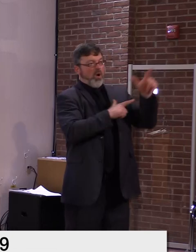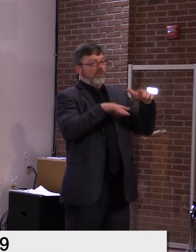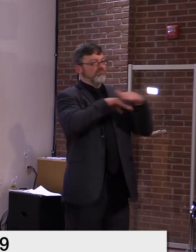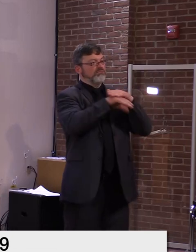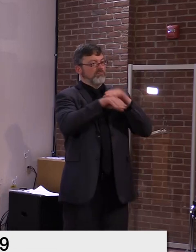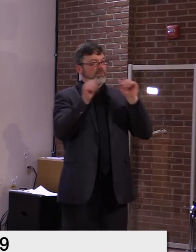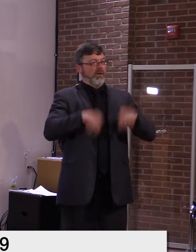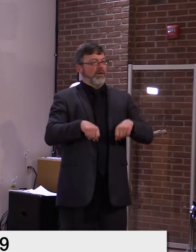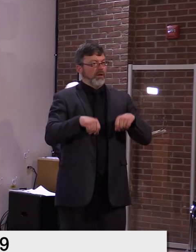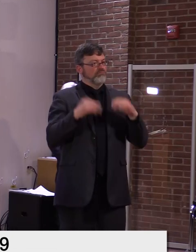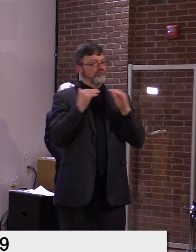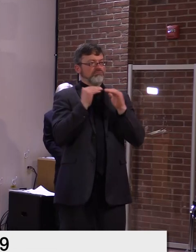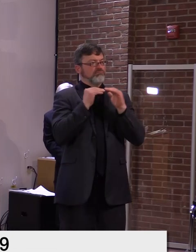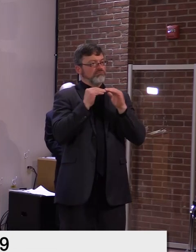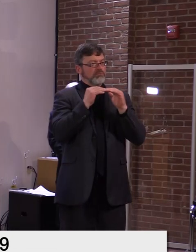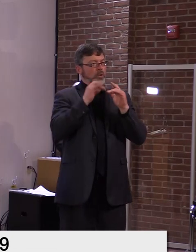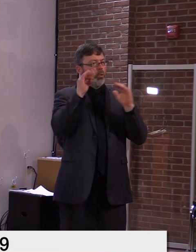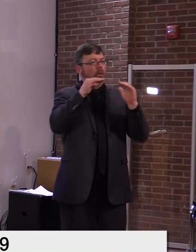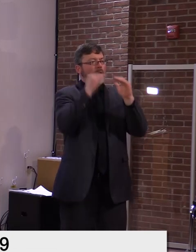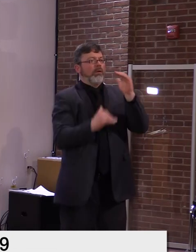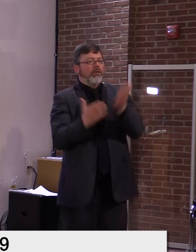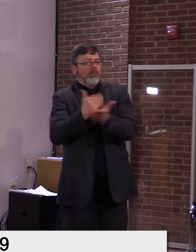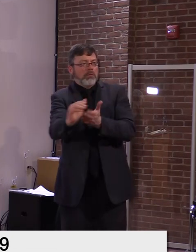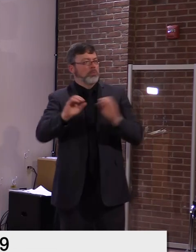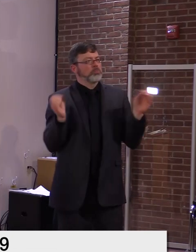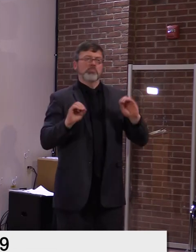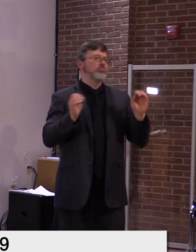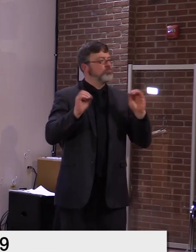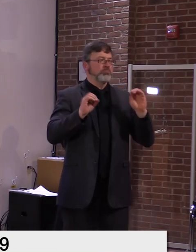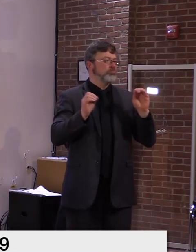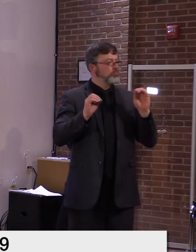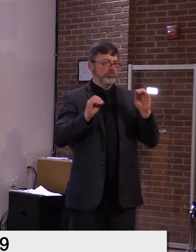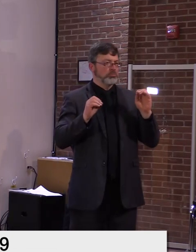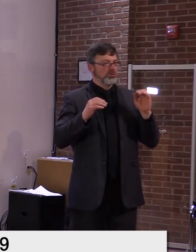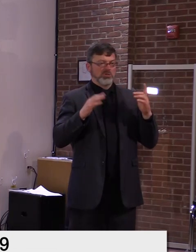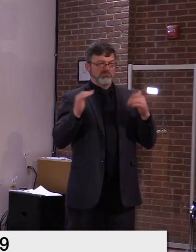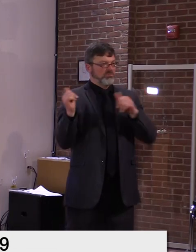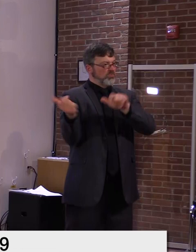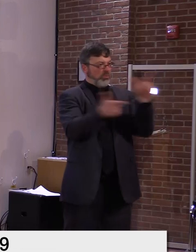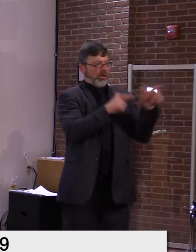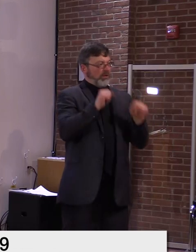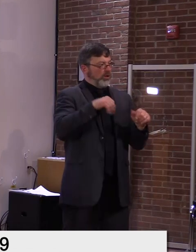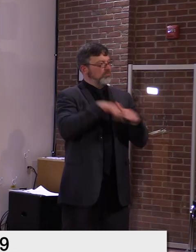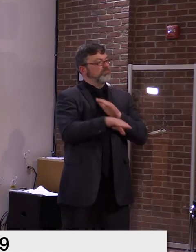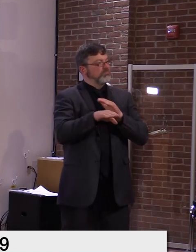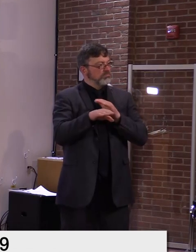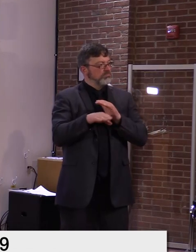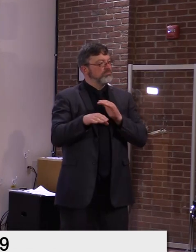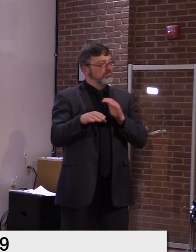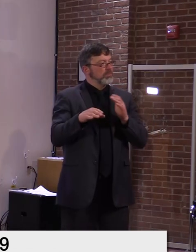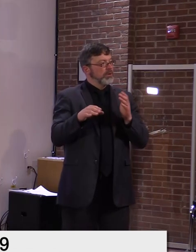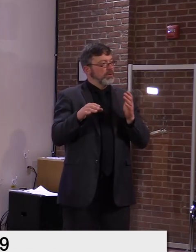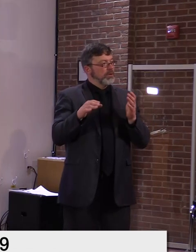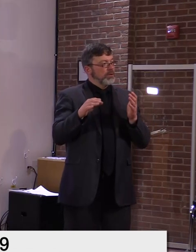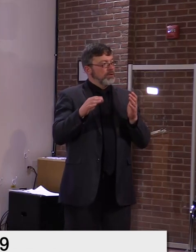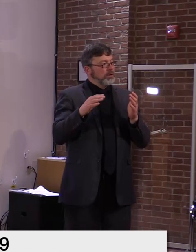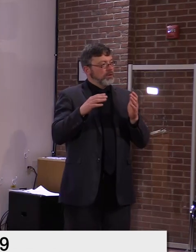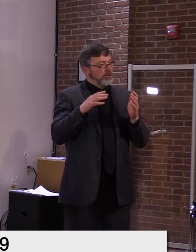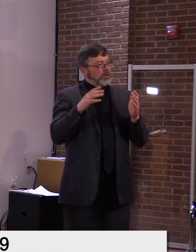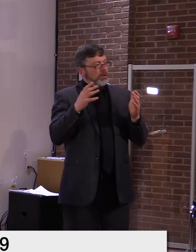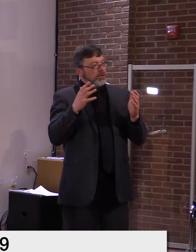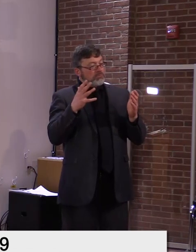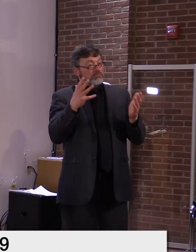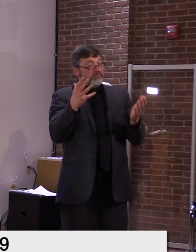of the state, and you have our commitment that we're trying to do that as hard as we can. And it's also affordable. So accessibility and affordability are